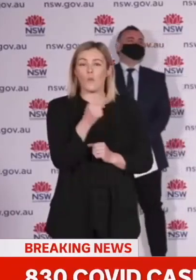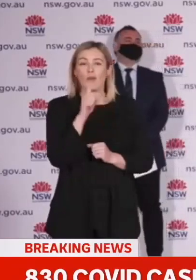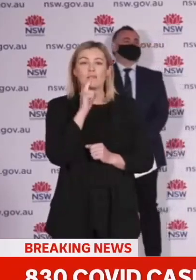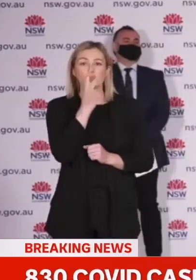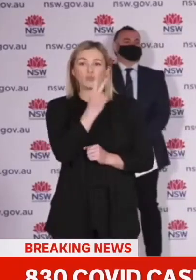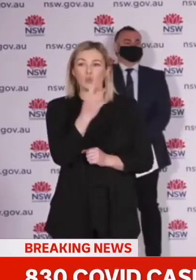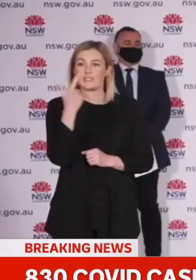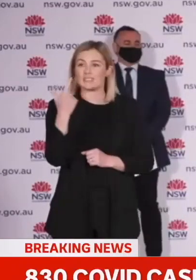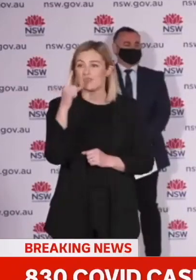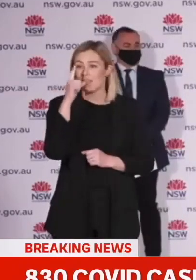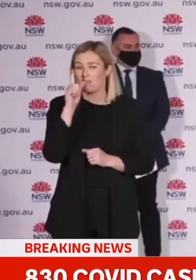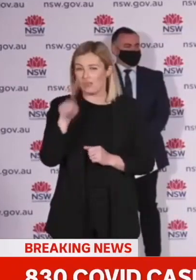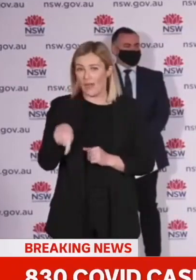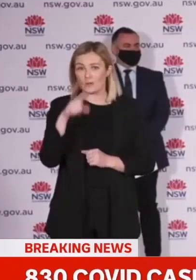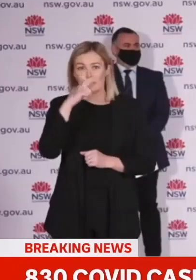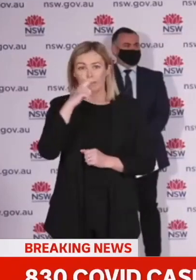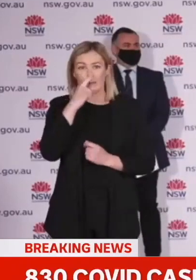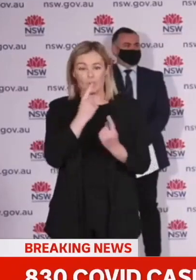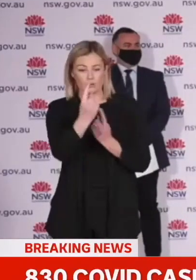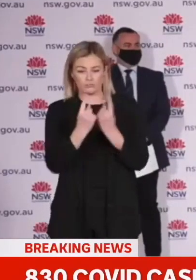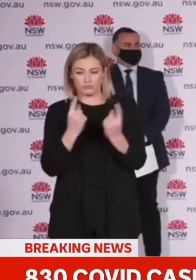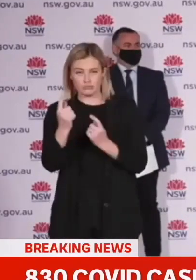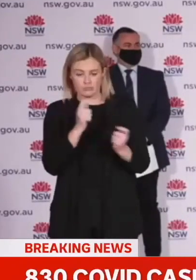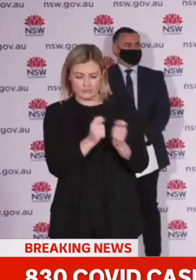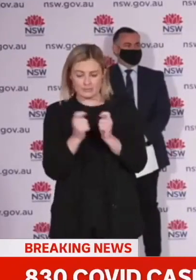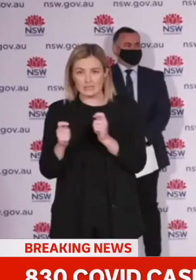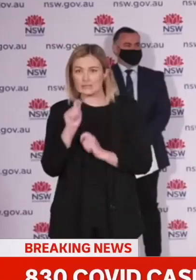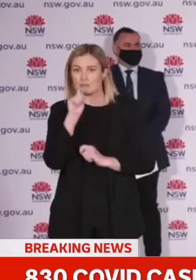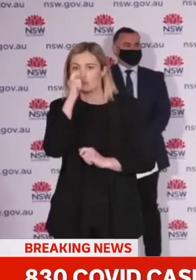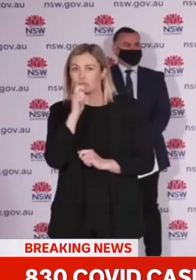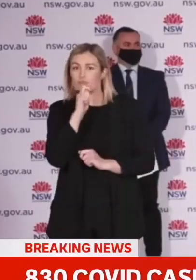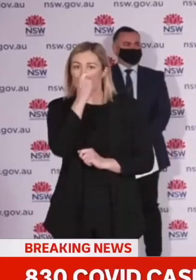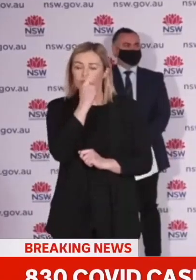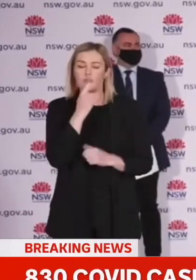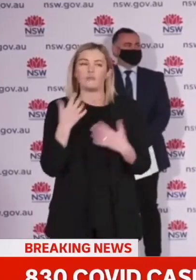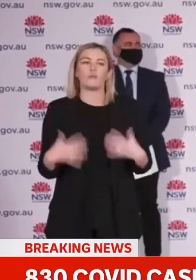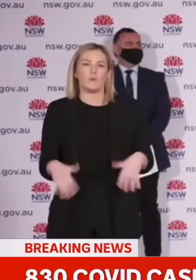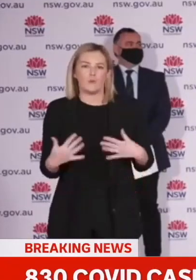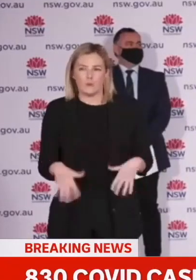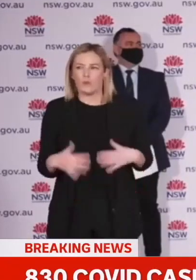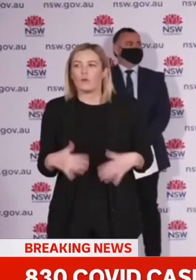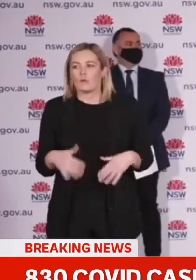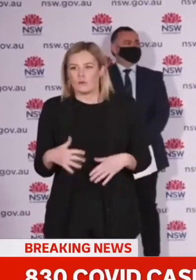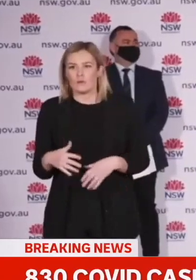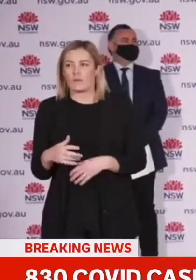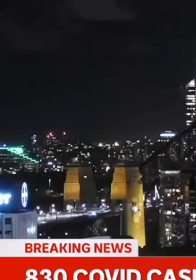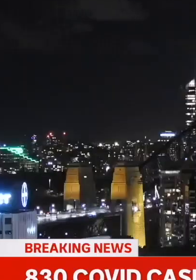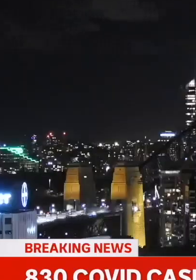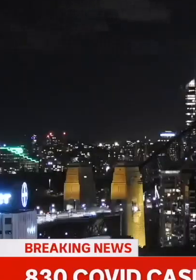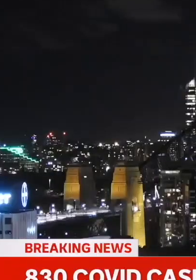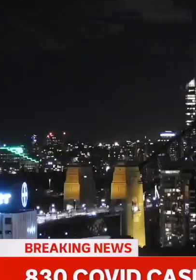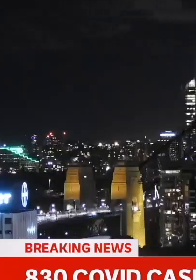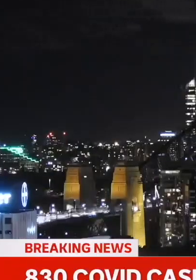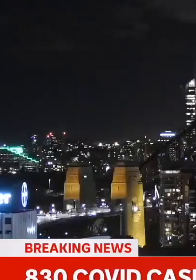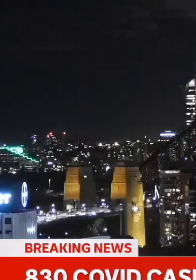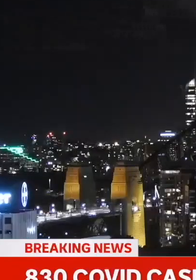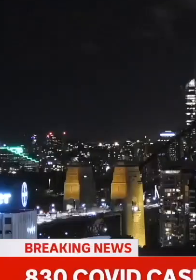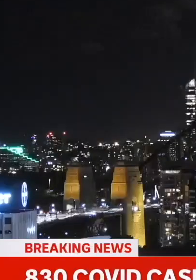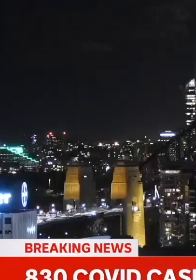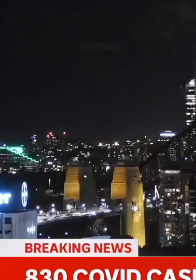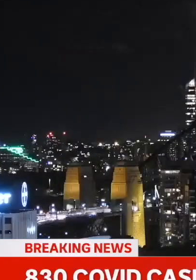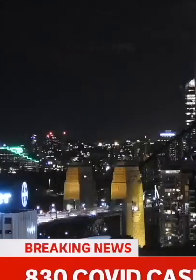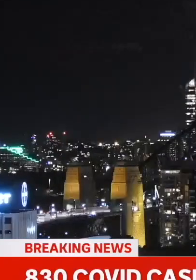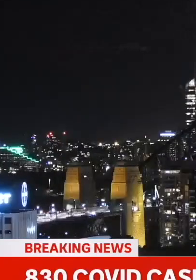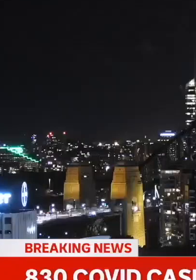120,000 people that came forward to get vaccinated, and we can't stress enough how important it is for that to continue. A curfew is among